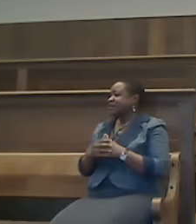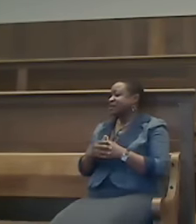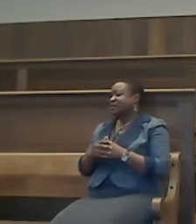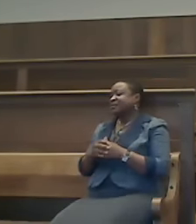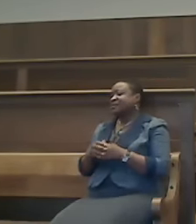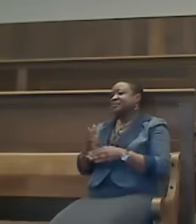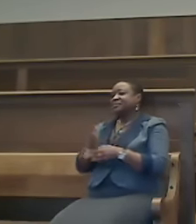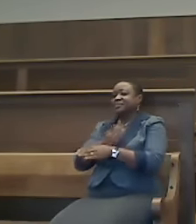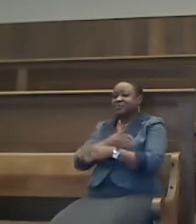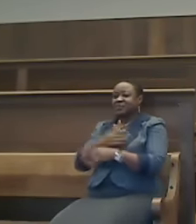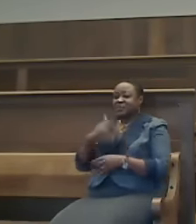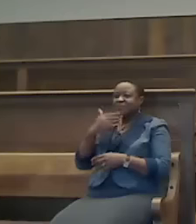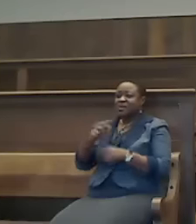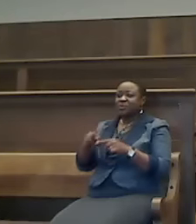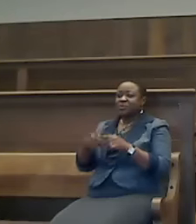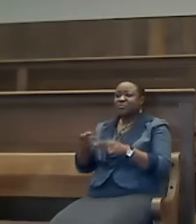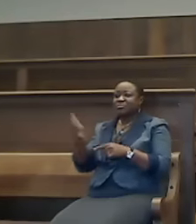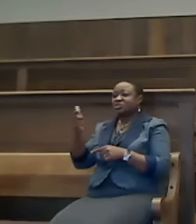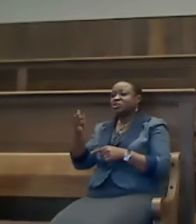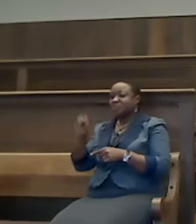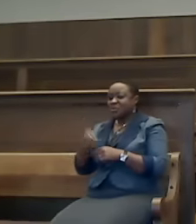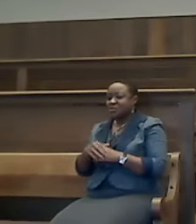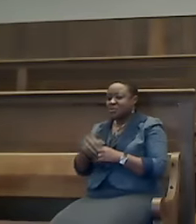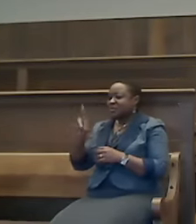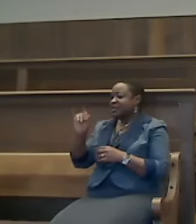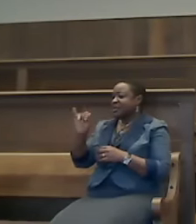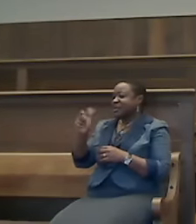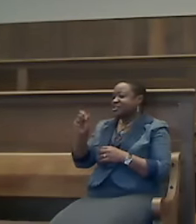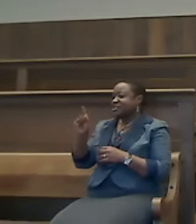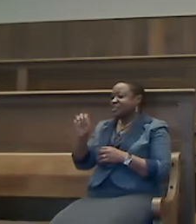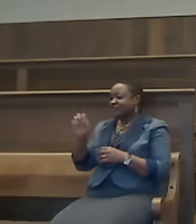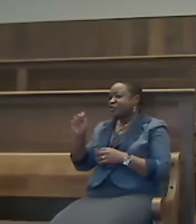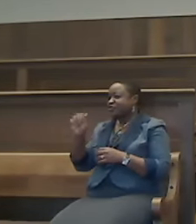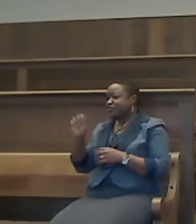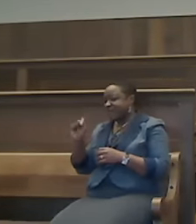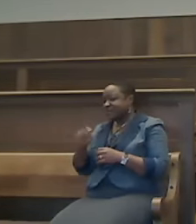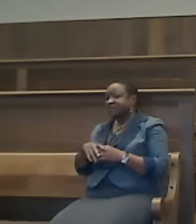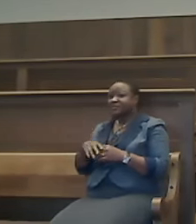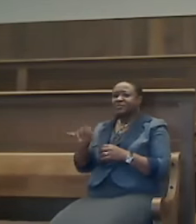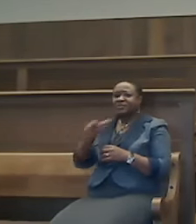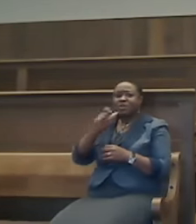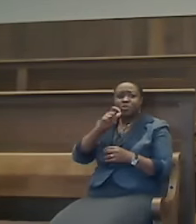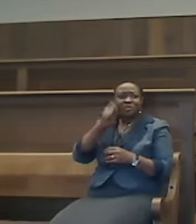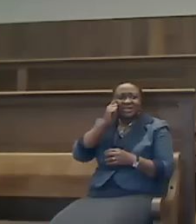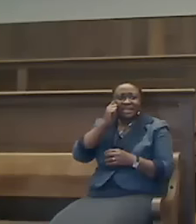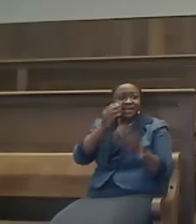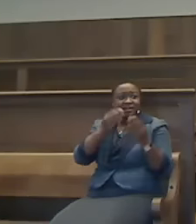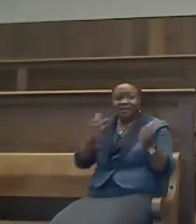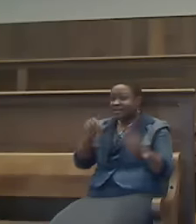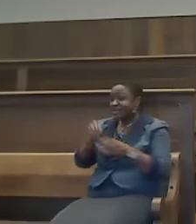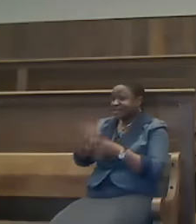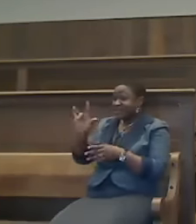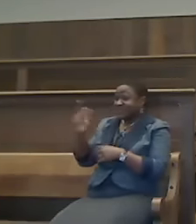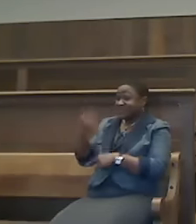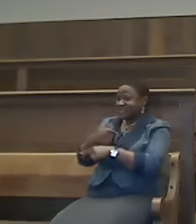in people that eliminate GMOs, their digestive tract improves. That same person that had the skin condition clear up in 25